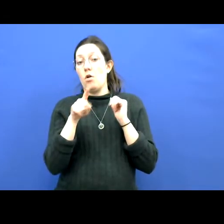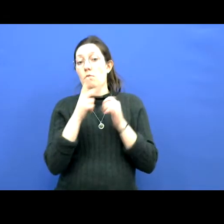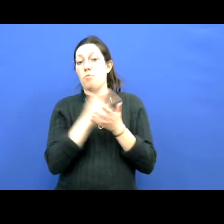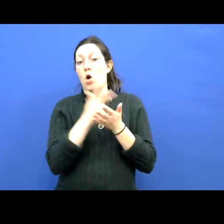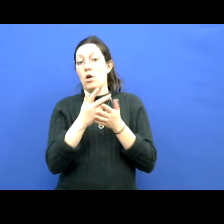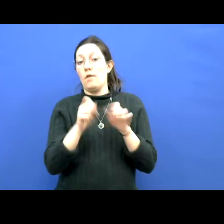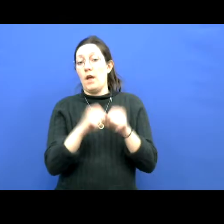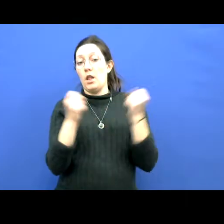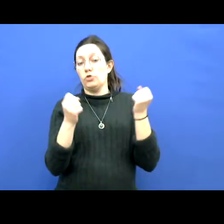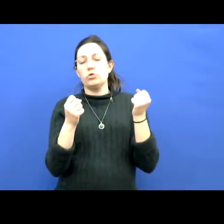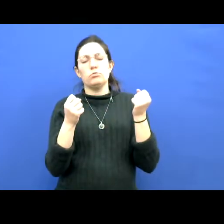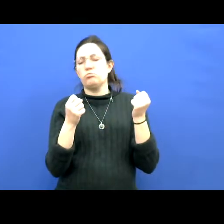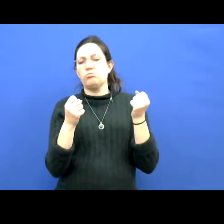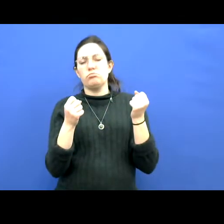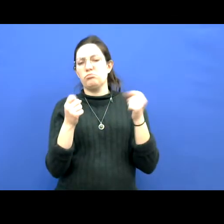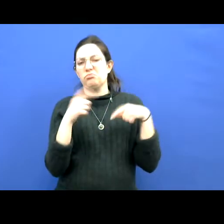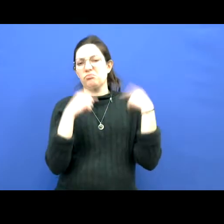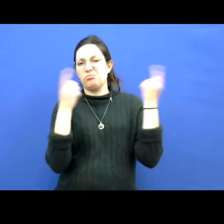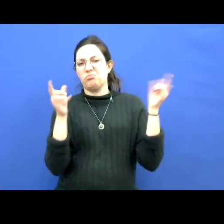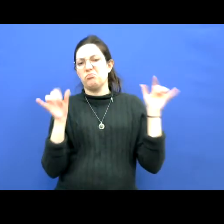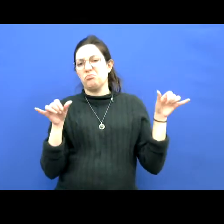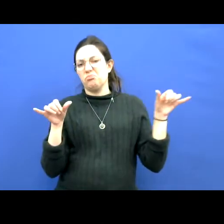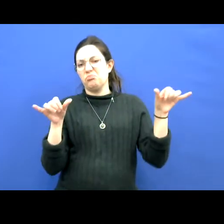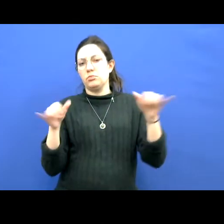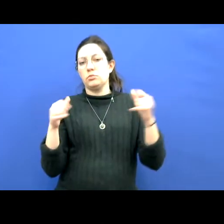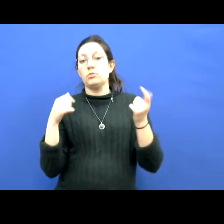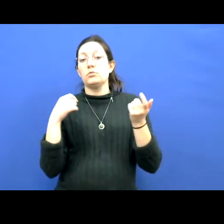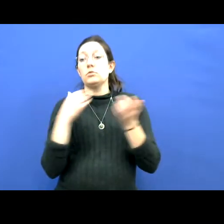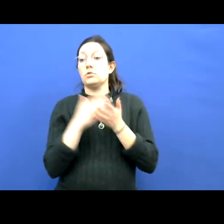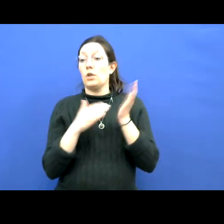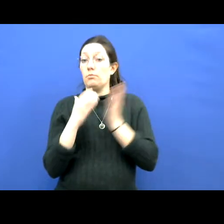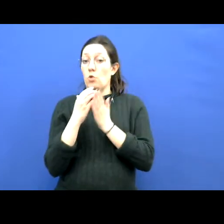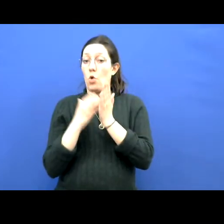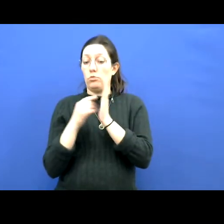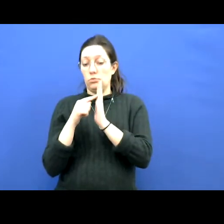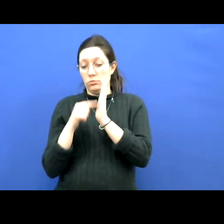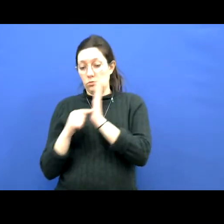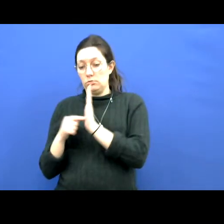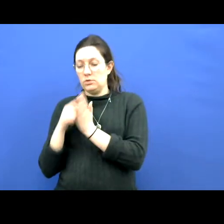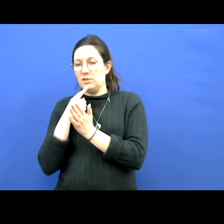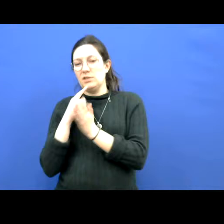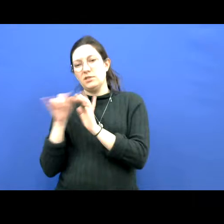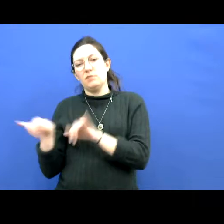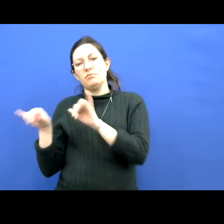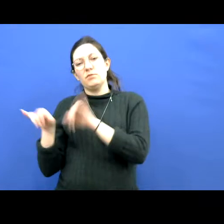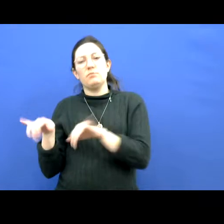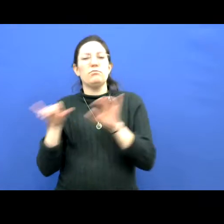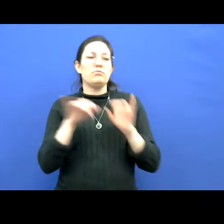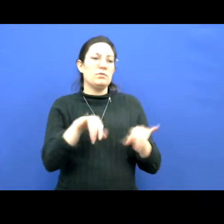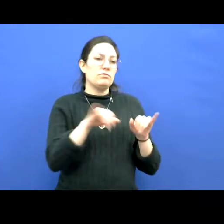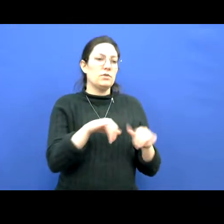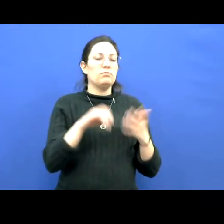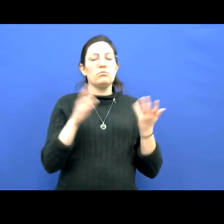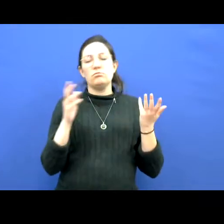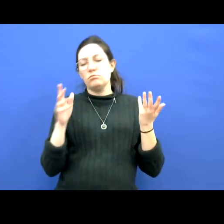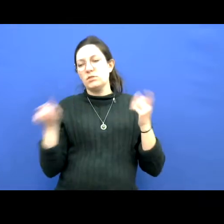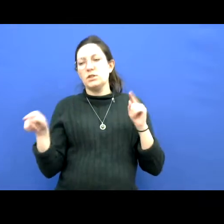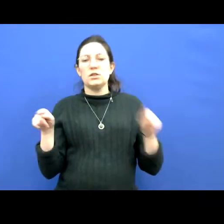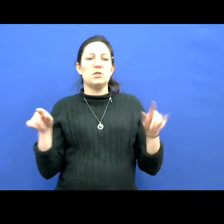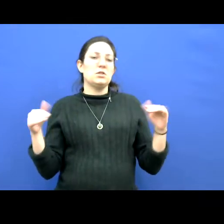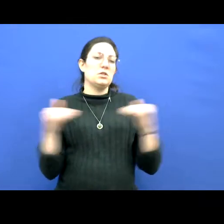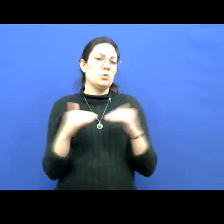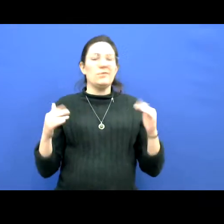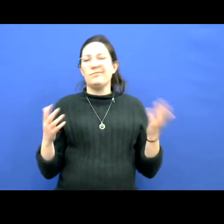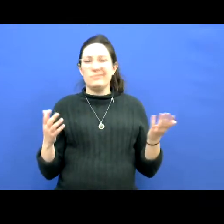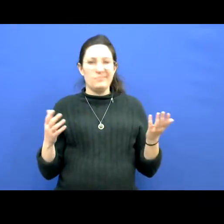sections of code treat all the violations the same, and we don't believe they're all the same. So for instance, we believe in